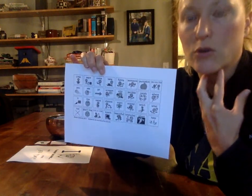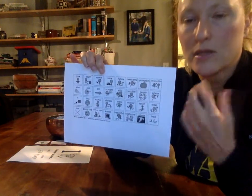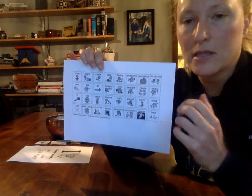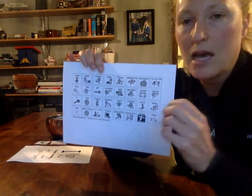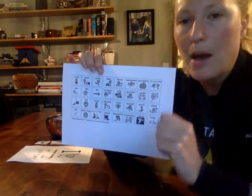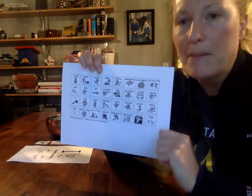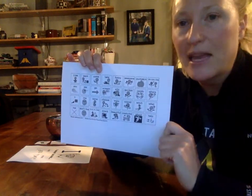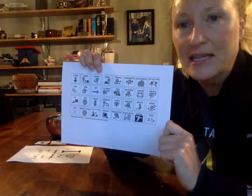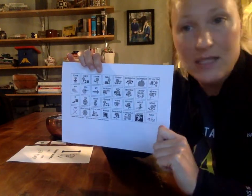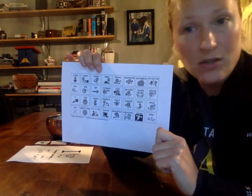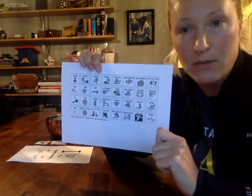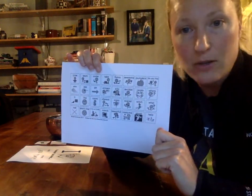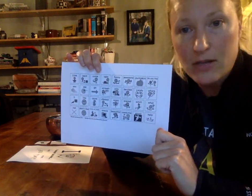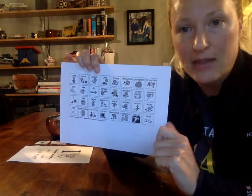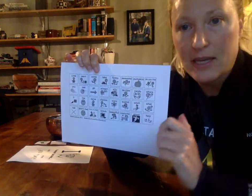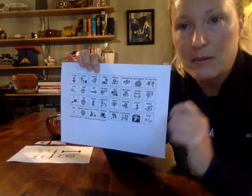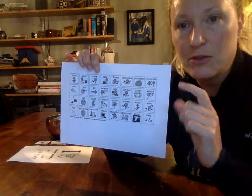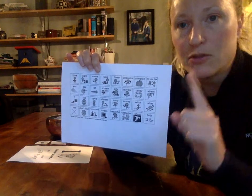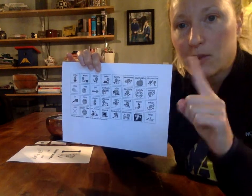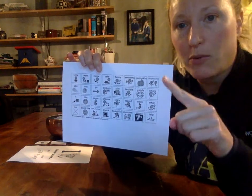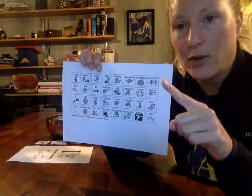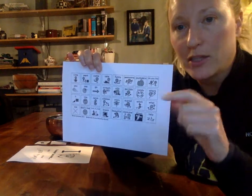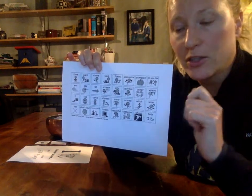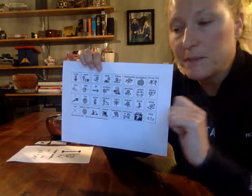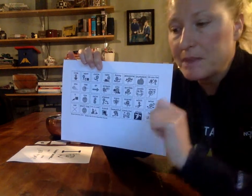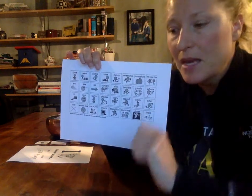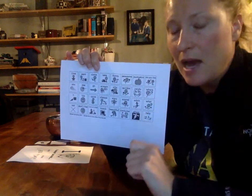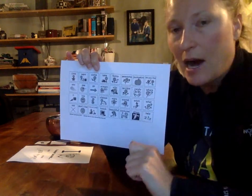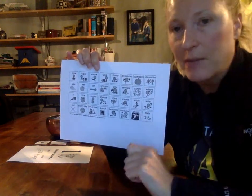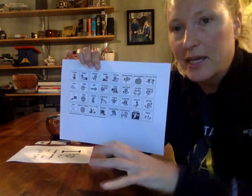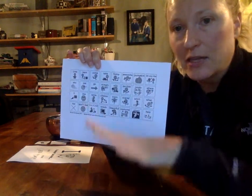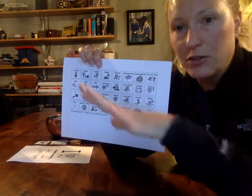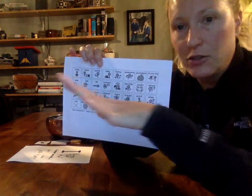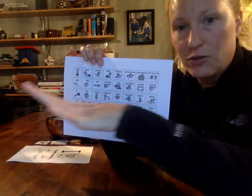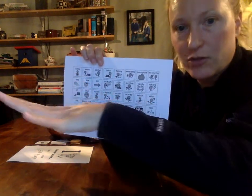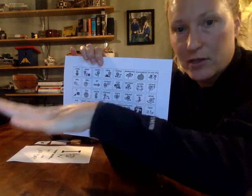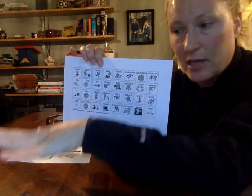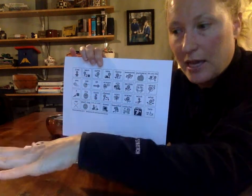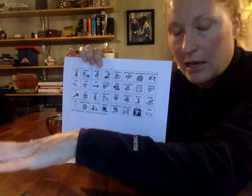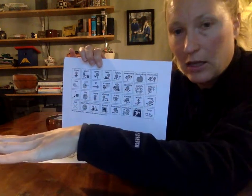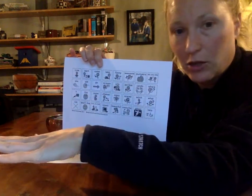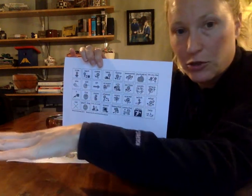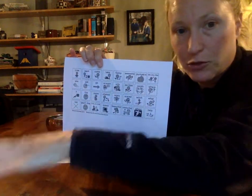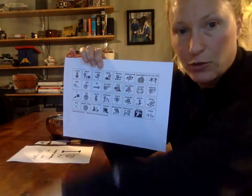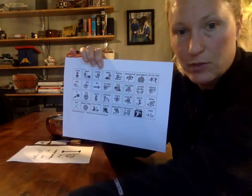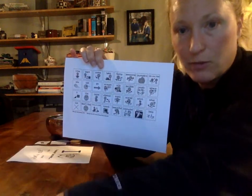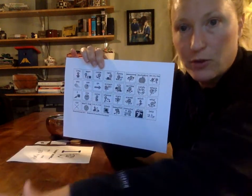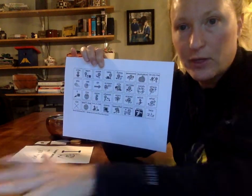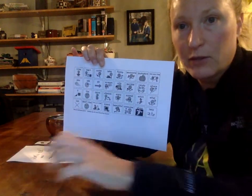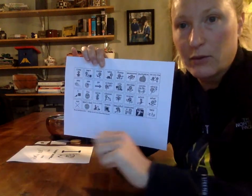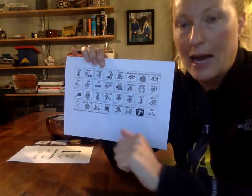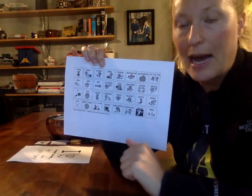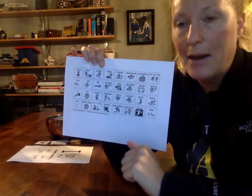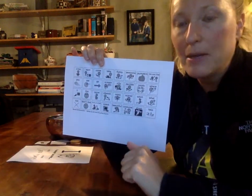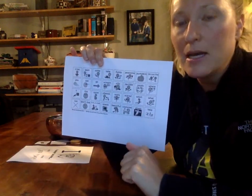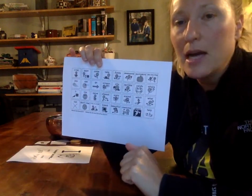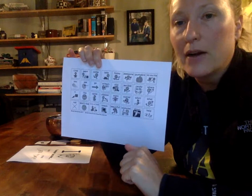cords, they can still communicate. They can use their pointer. They can use just a larger gross motor grab, all right? But